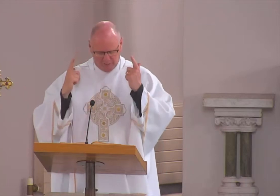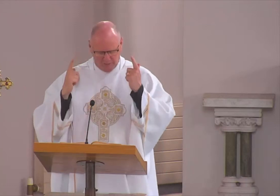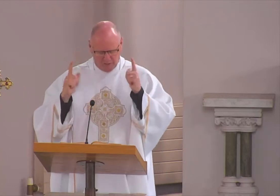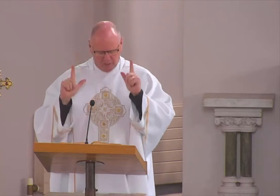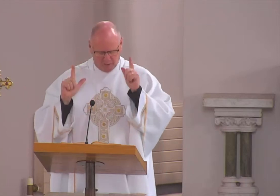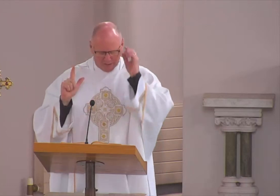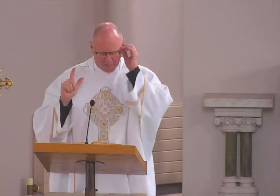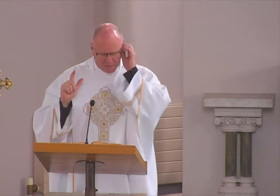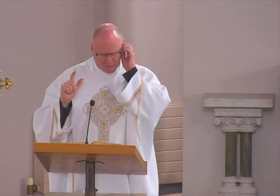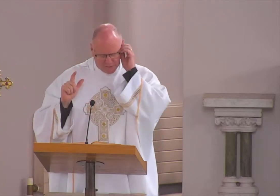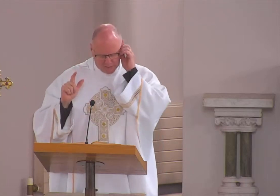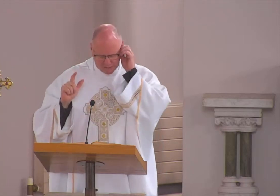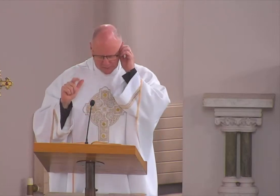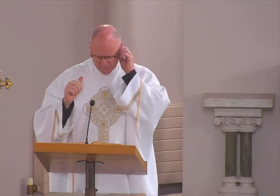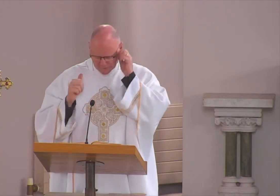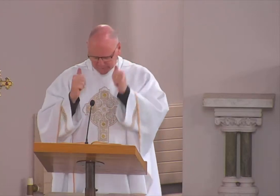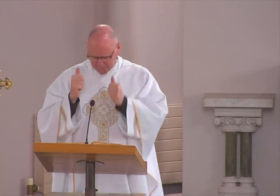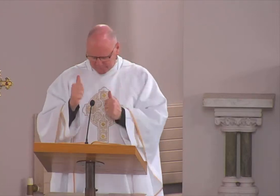of the Lord.